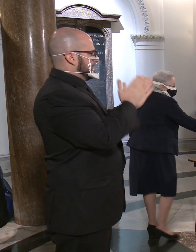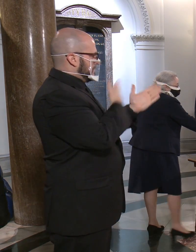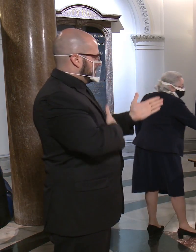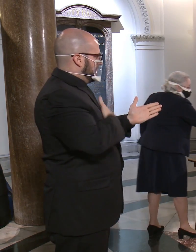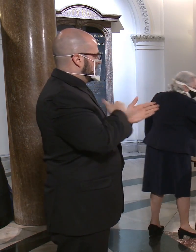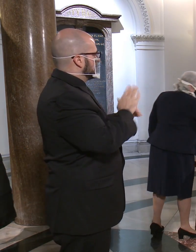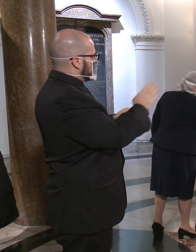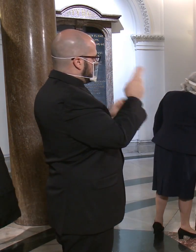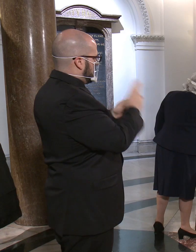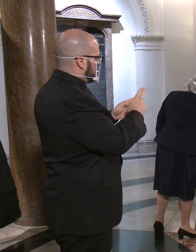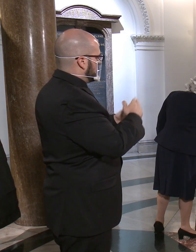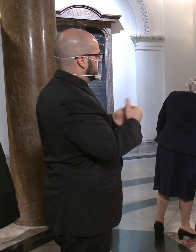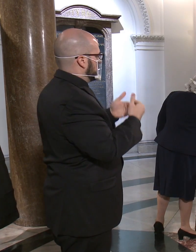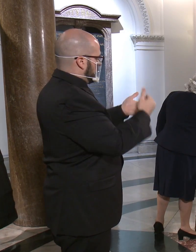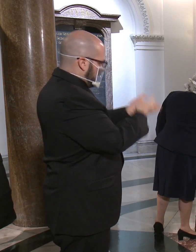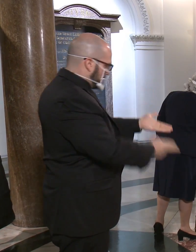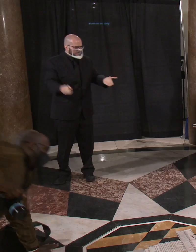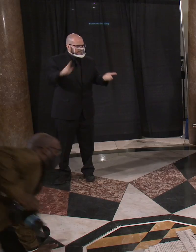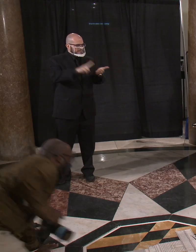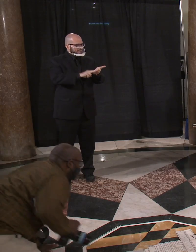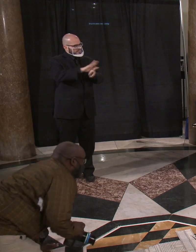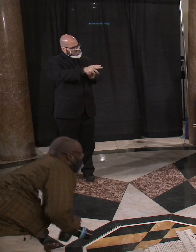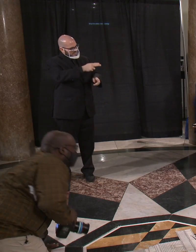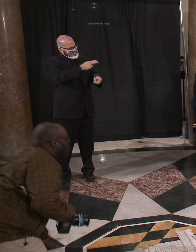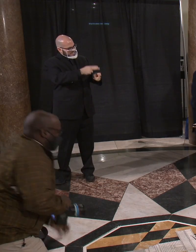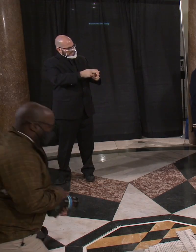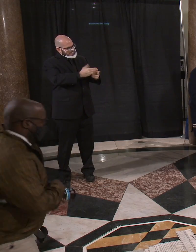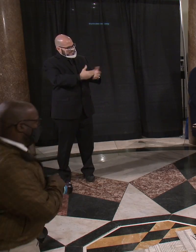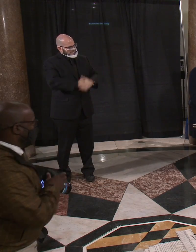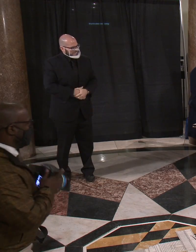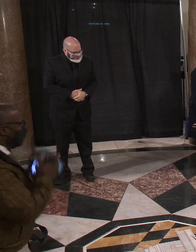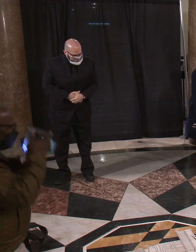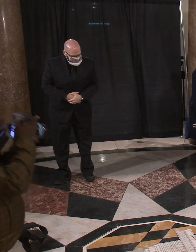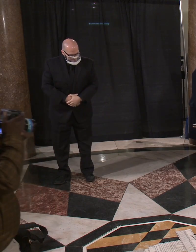Honor, to sign the oath book. Mm-hmm.